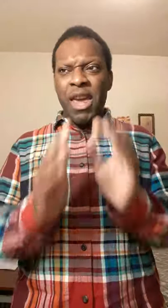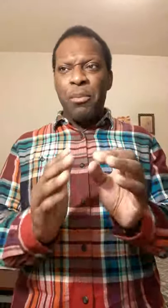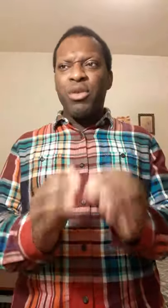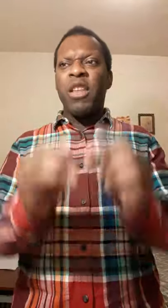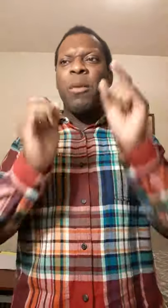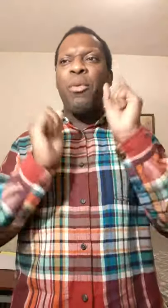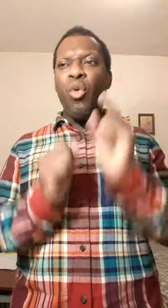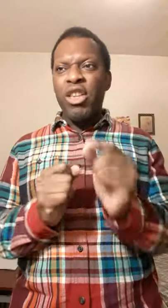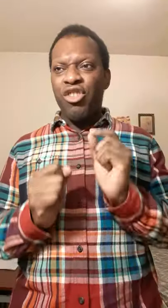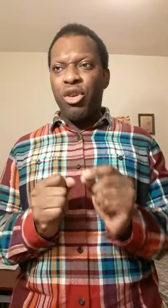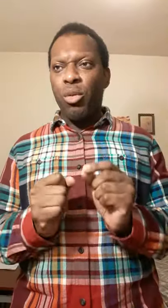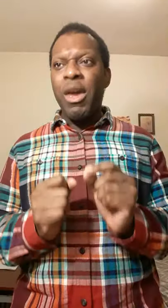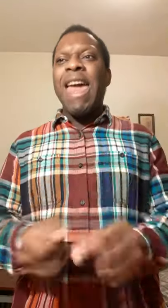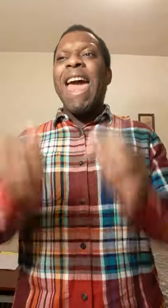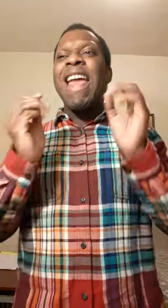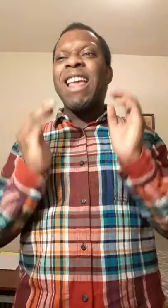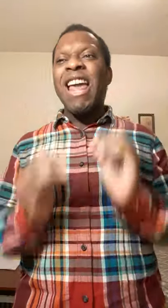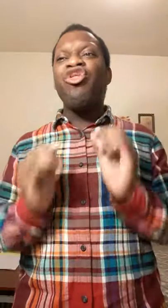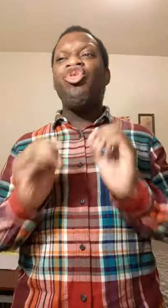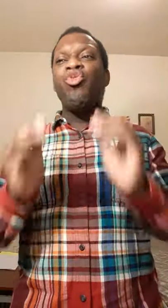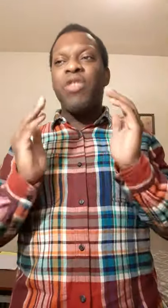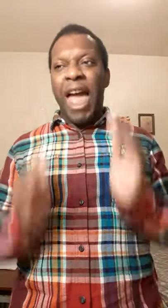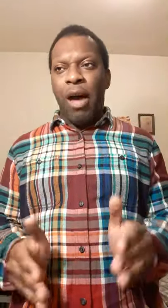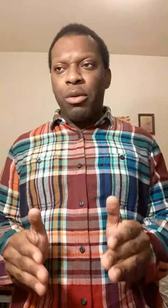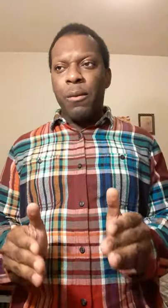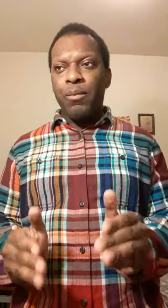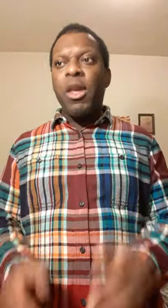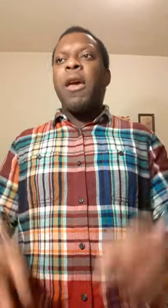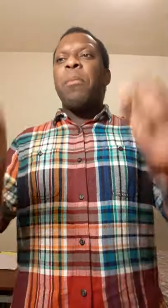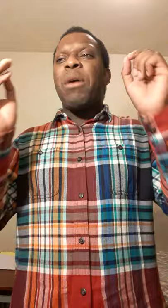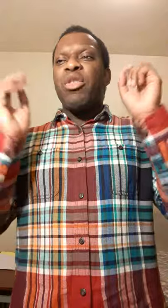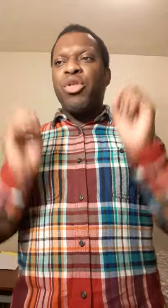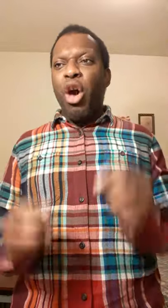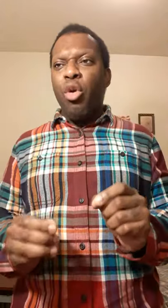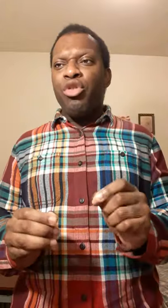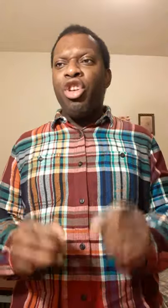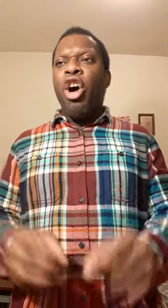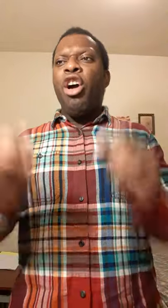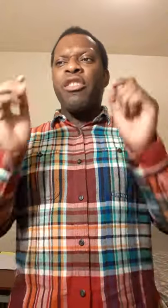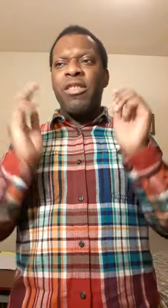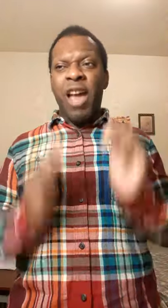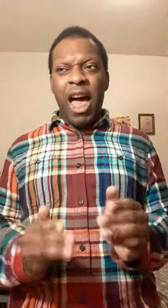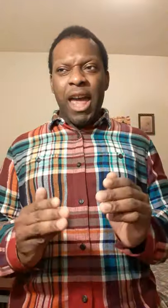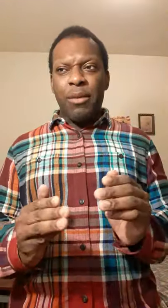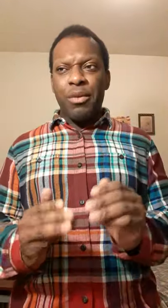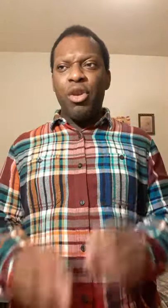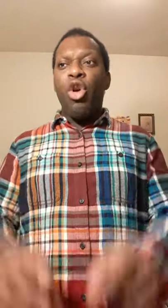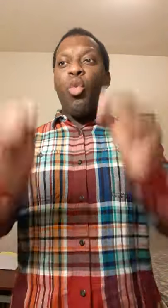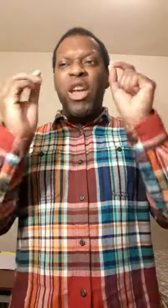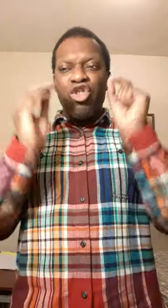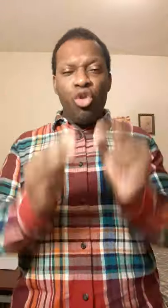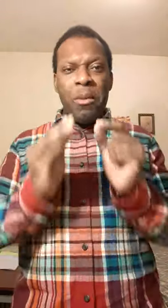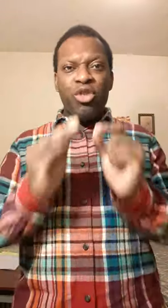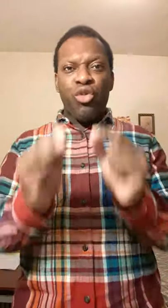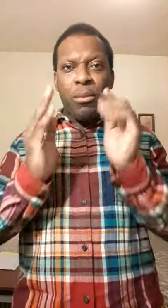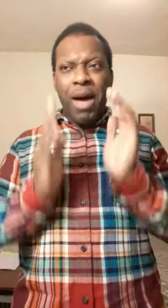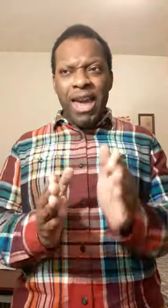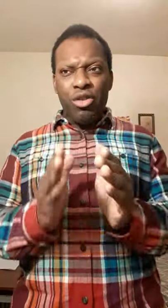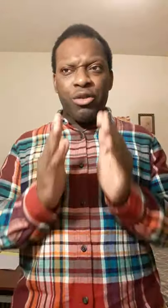people disappoint you and let you down, but those are the times when you must remind